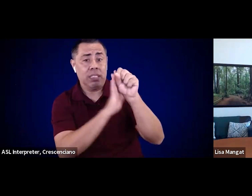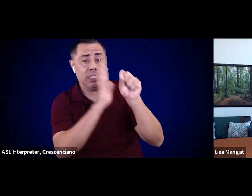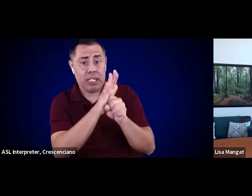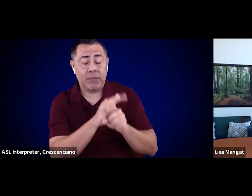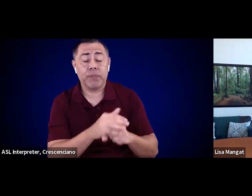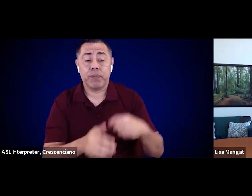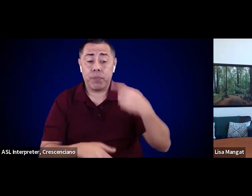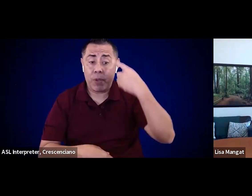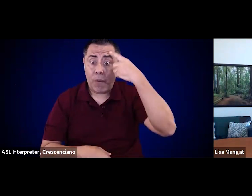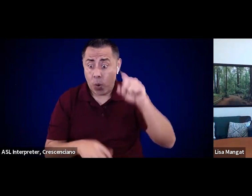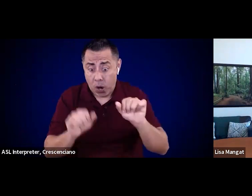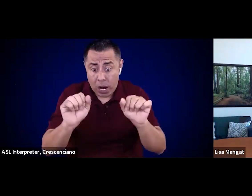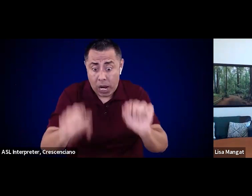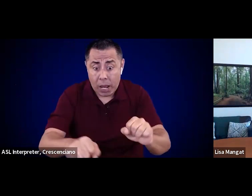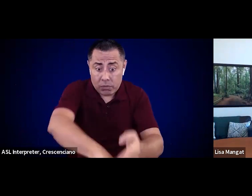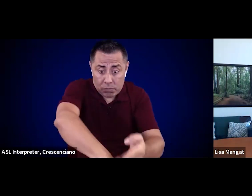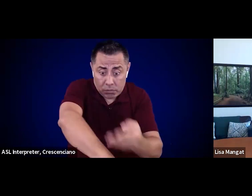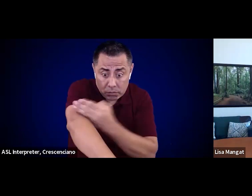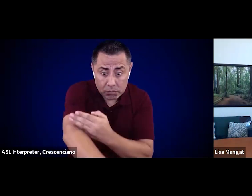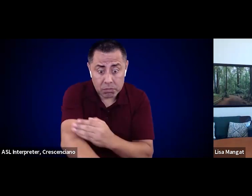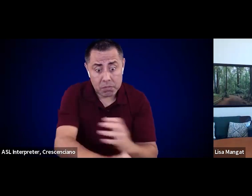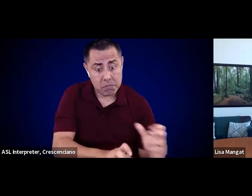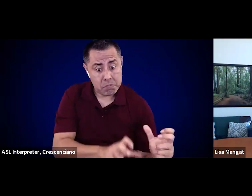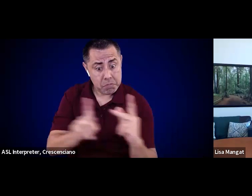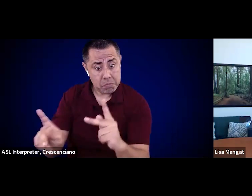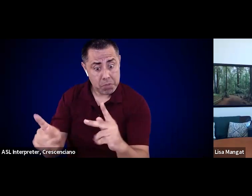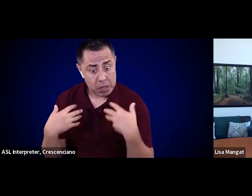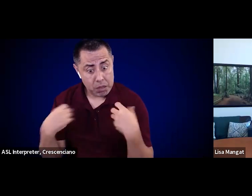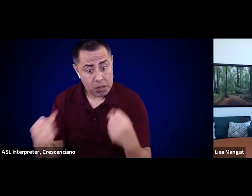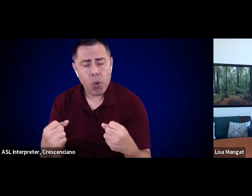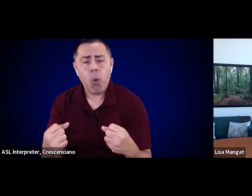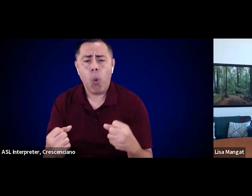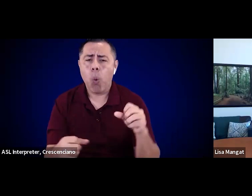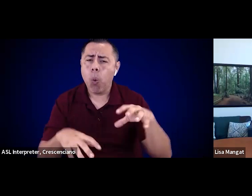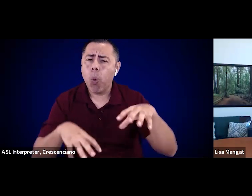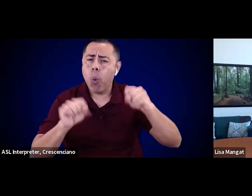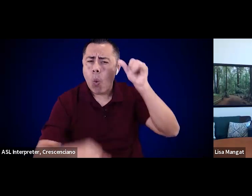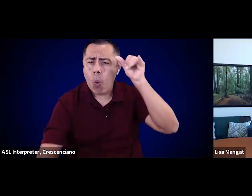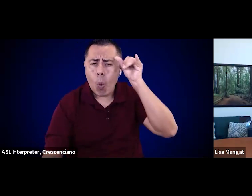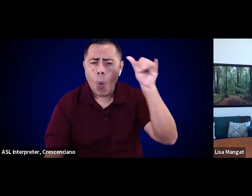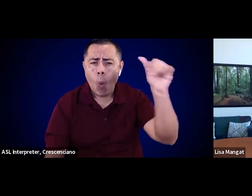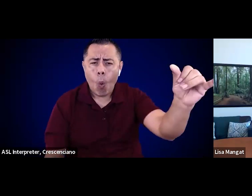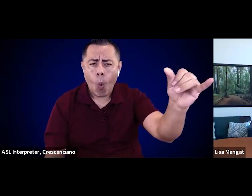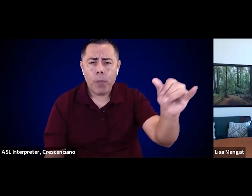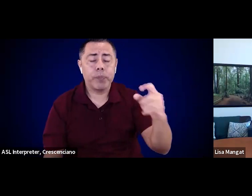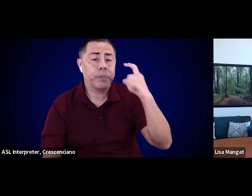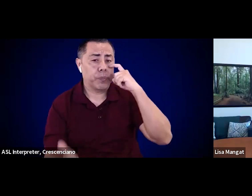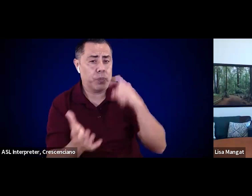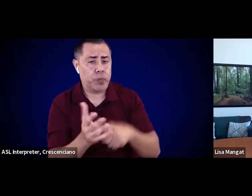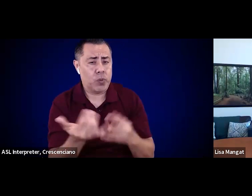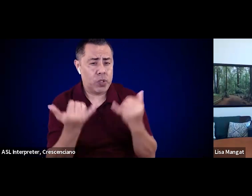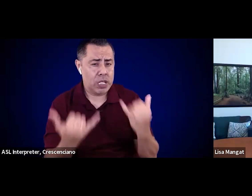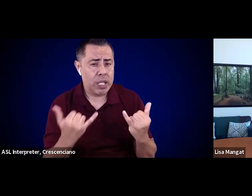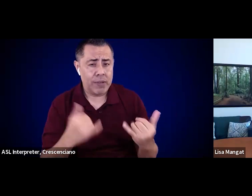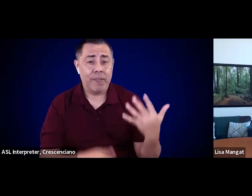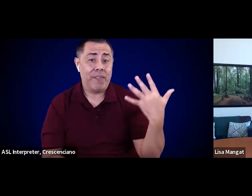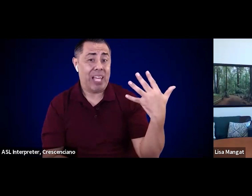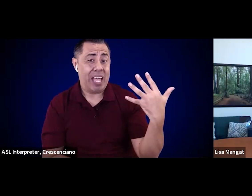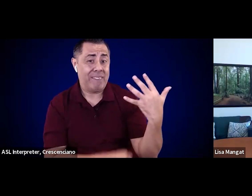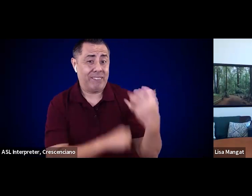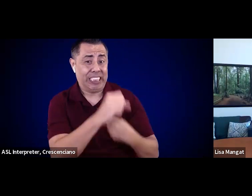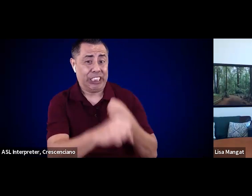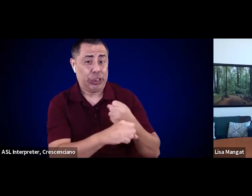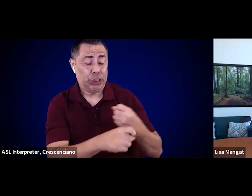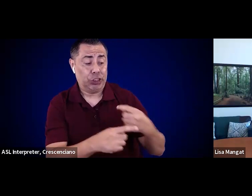time. Over the past 5 years, the state has experienced an unprecedented number of disasters, including